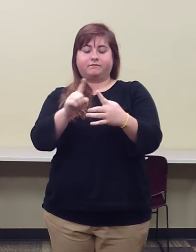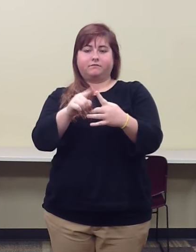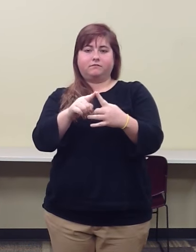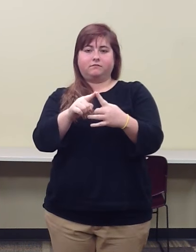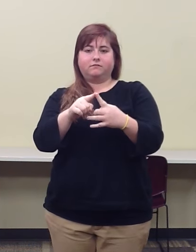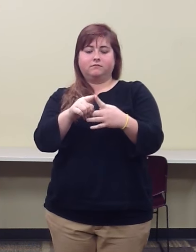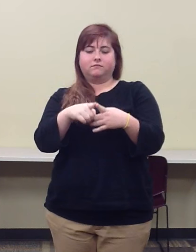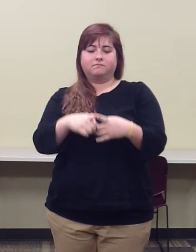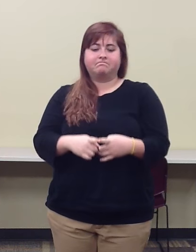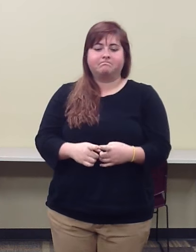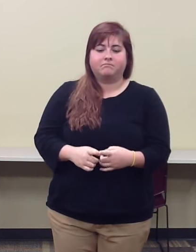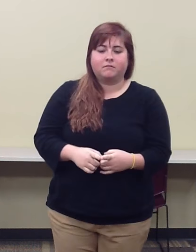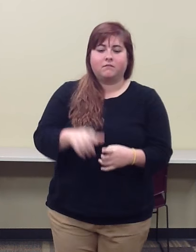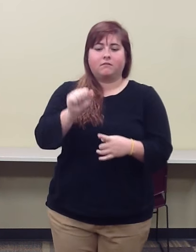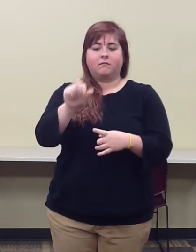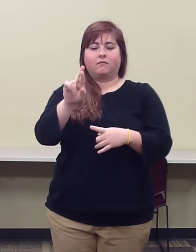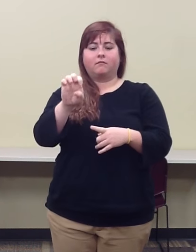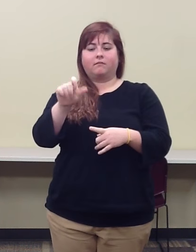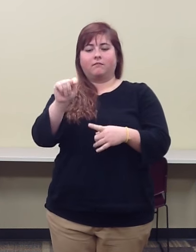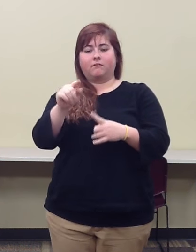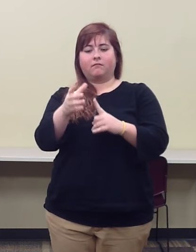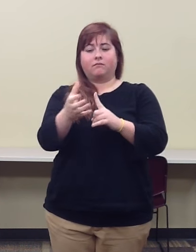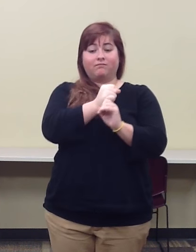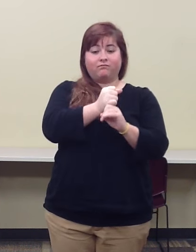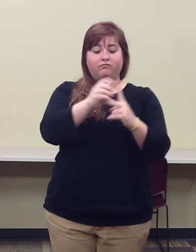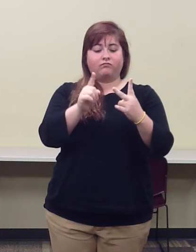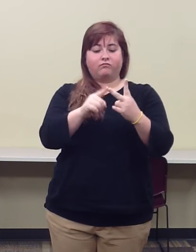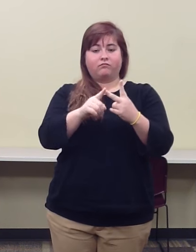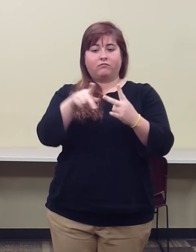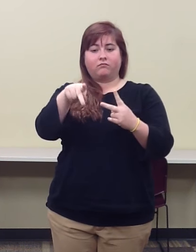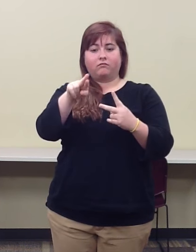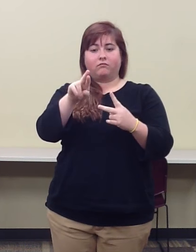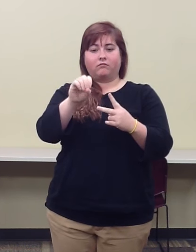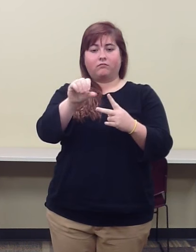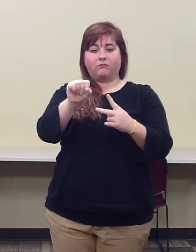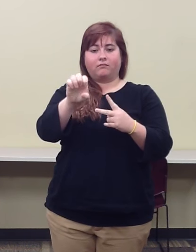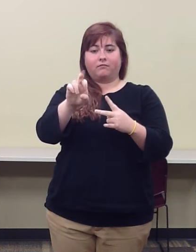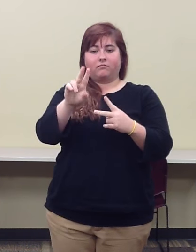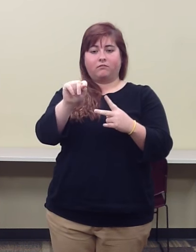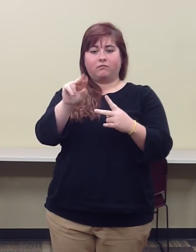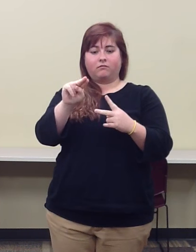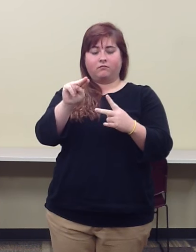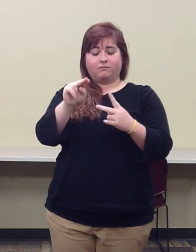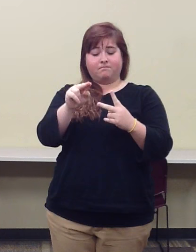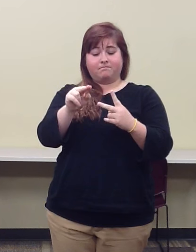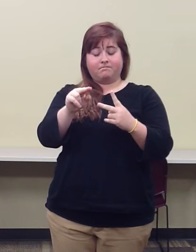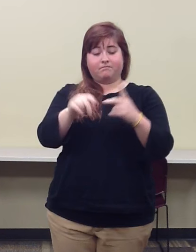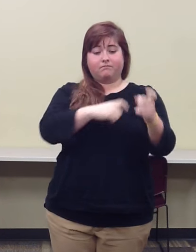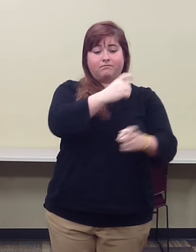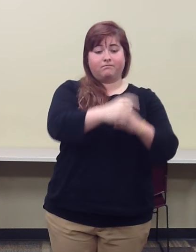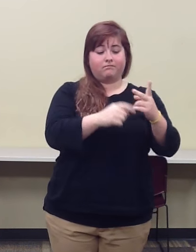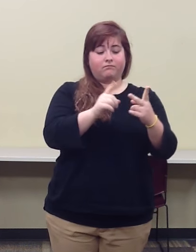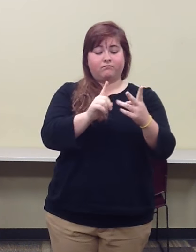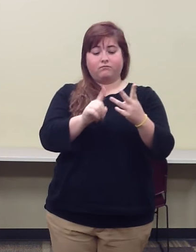justice system: the arrest phase, the prosecution phase, the arraignment phase in court, and the correctional